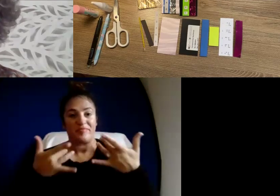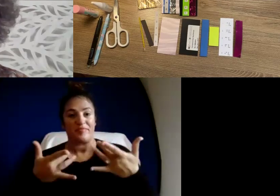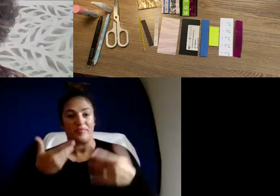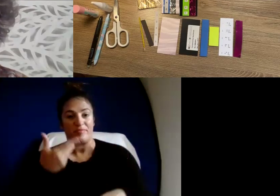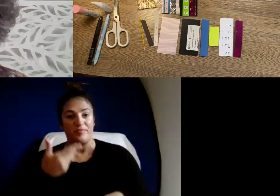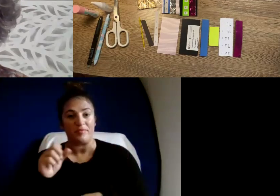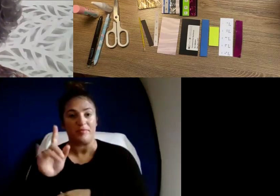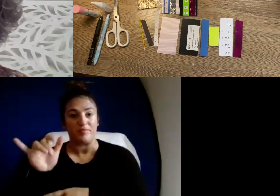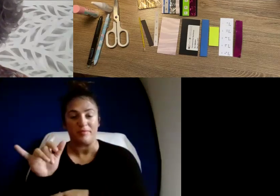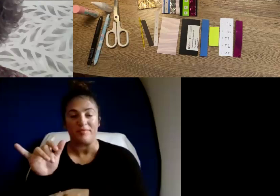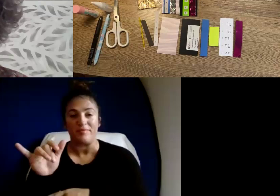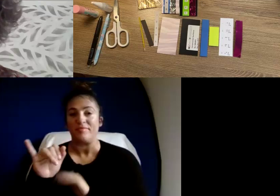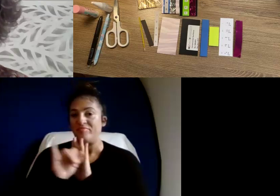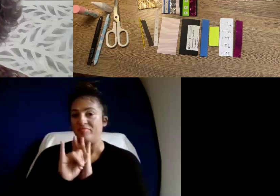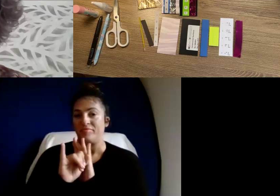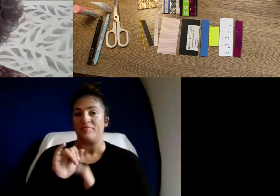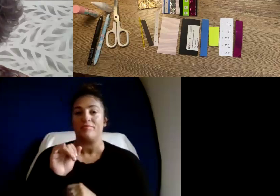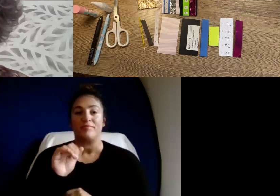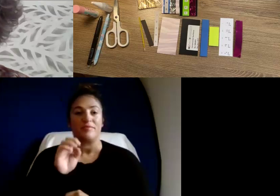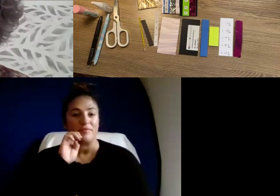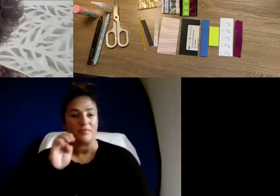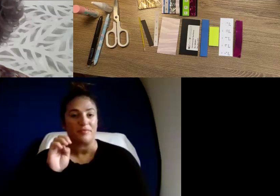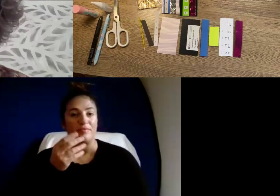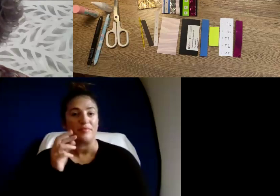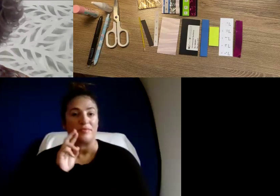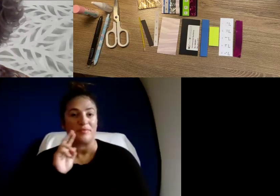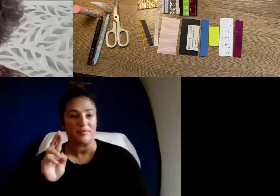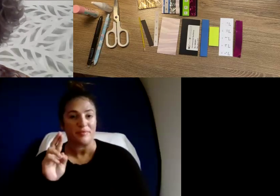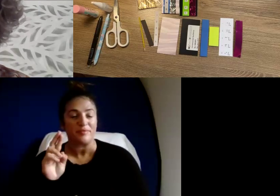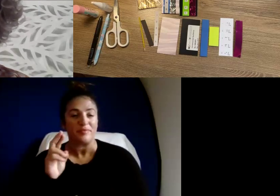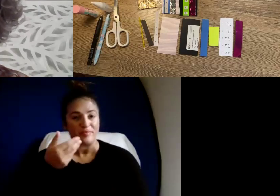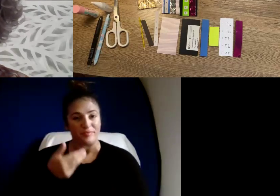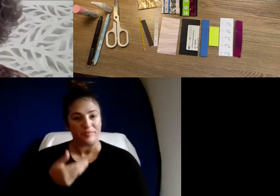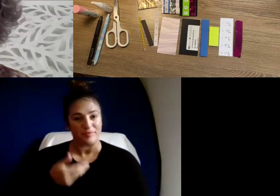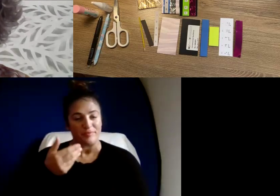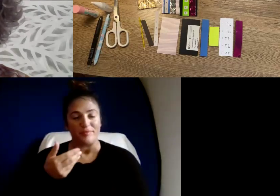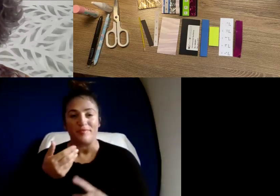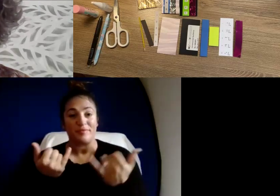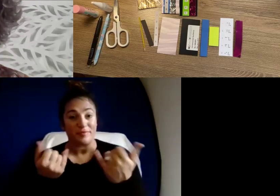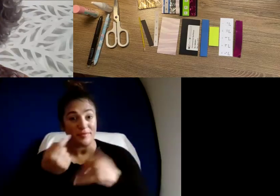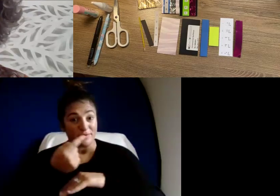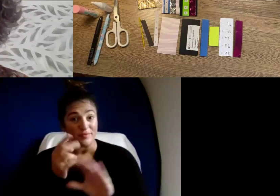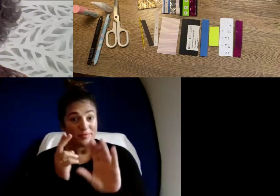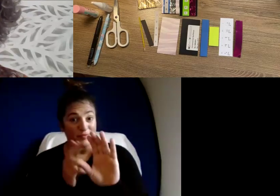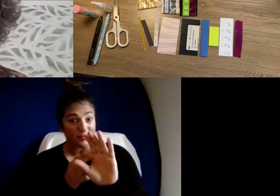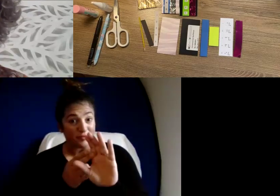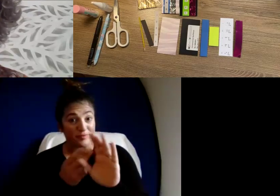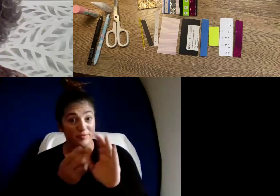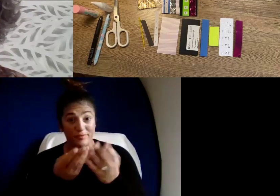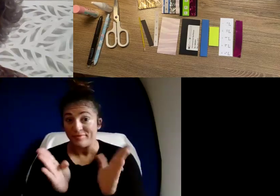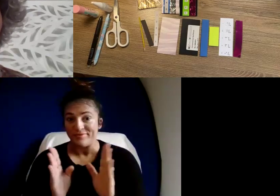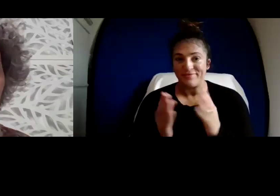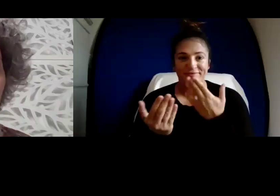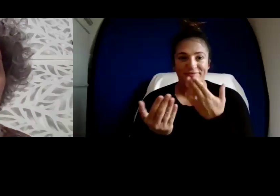her. And I'm so happy to have everybody here with us today. We are